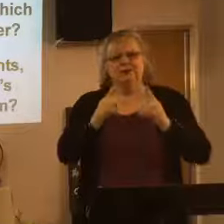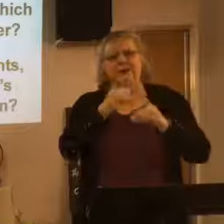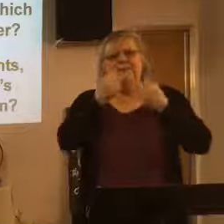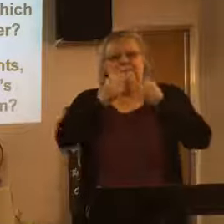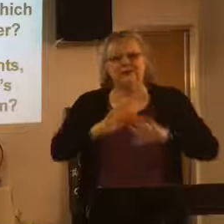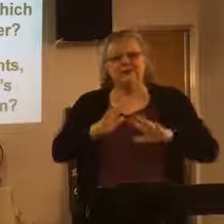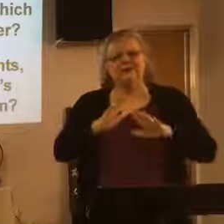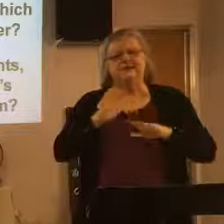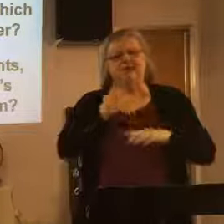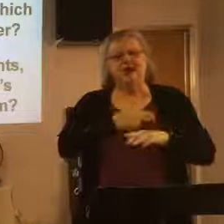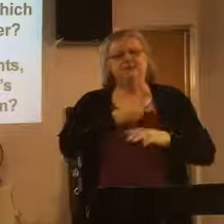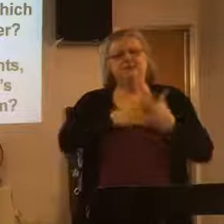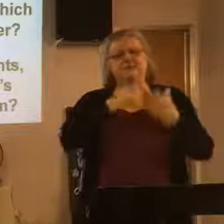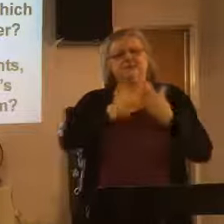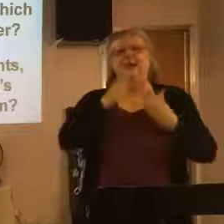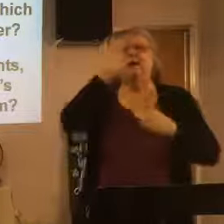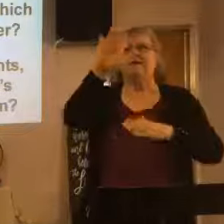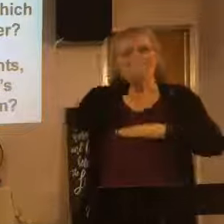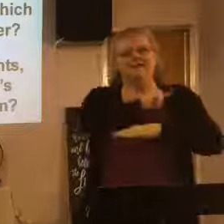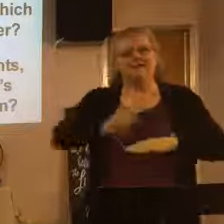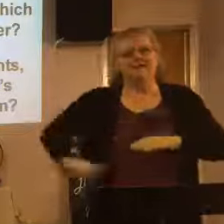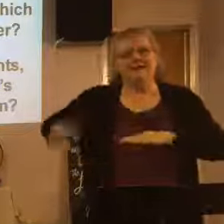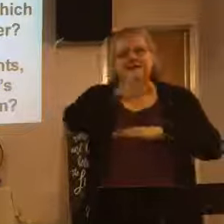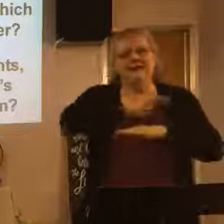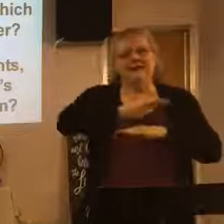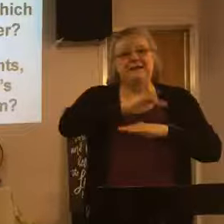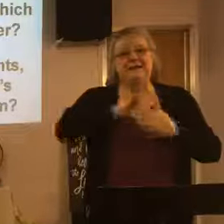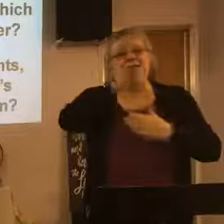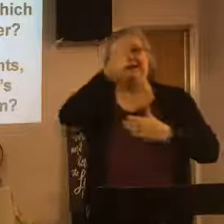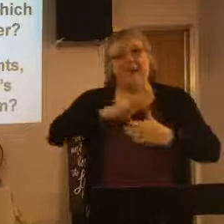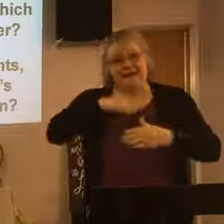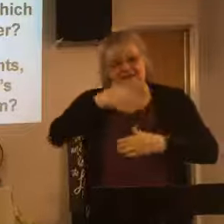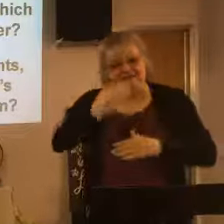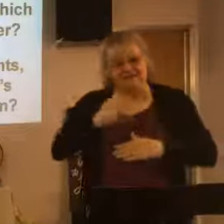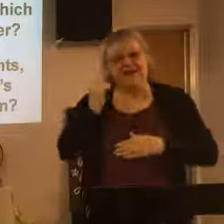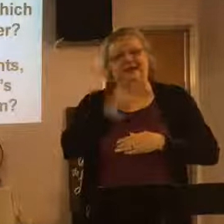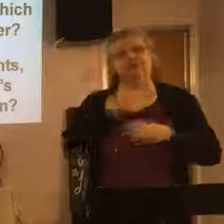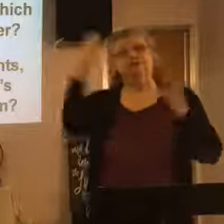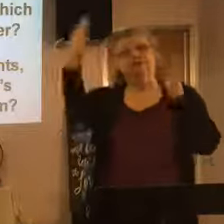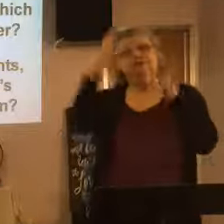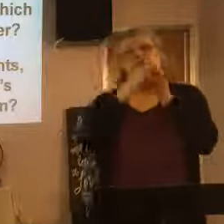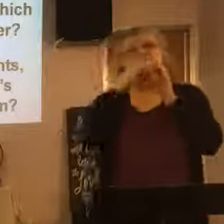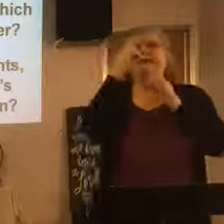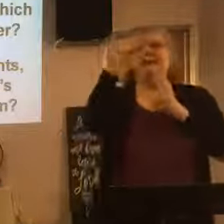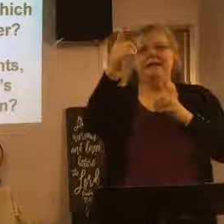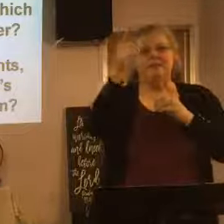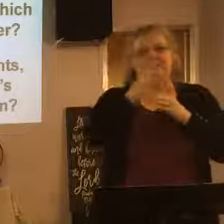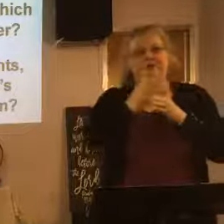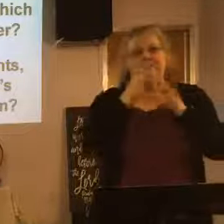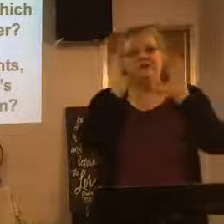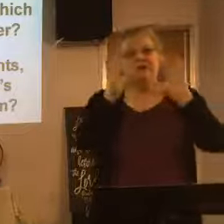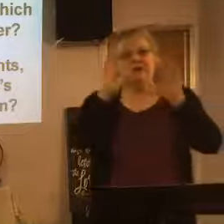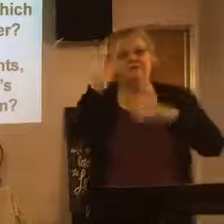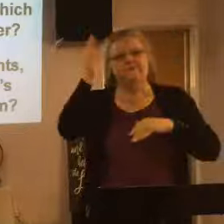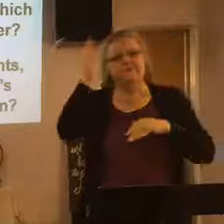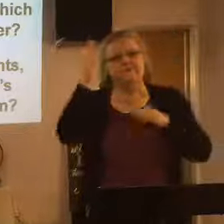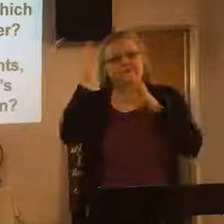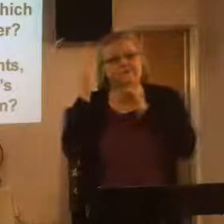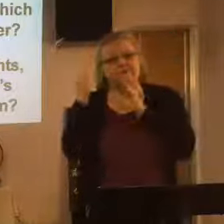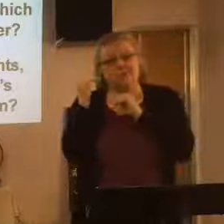the citizens of the kingdom of God. Is that God has invited us to join him on mission, to share this wonderful message of